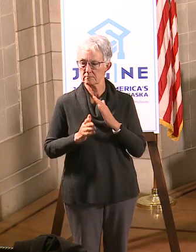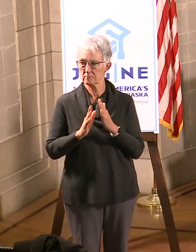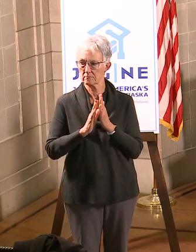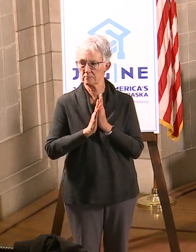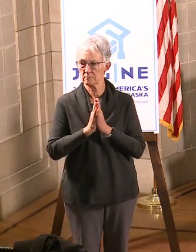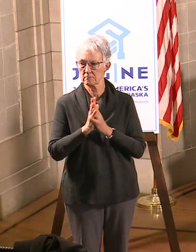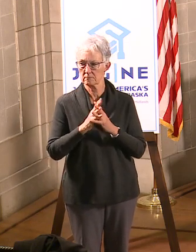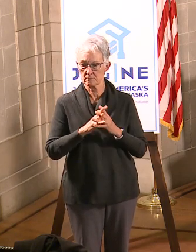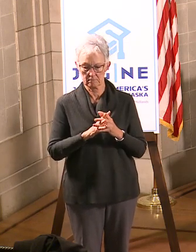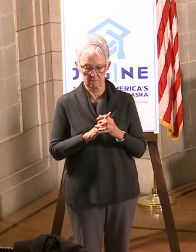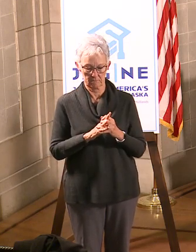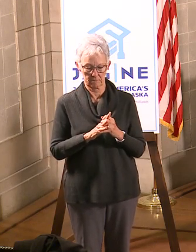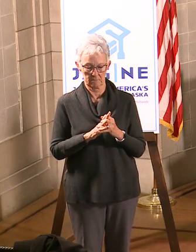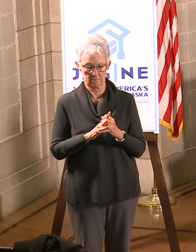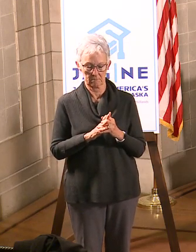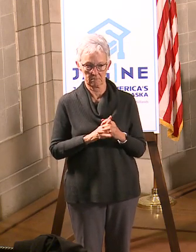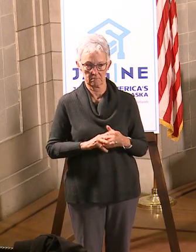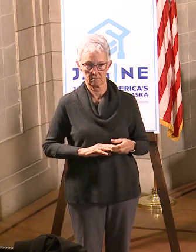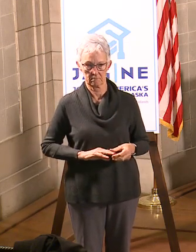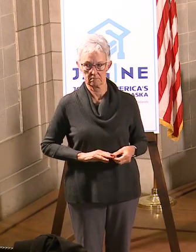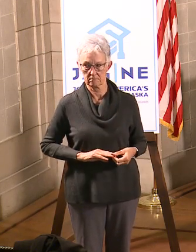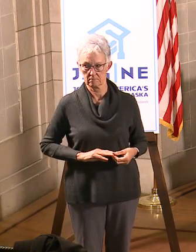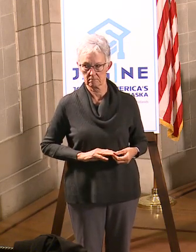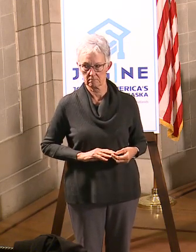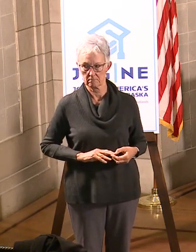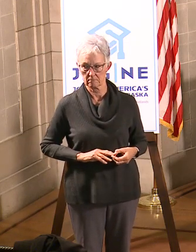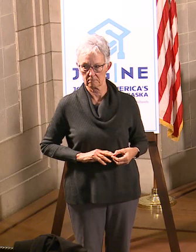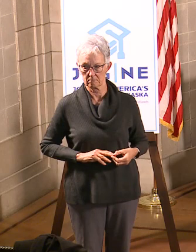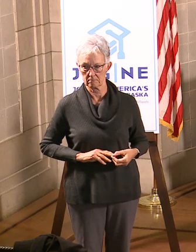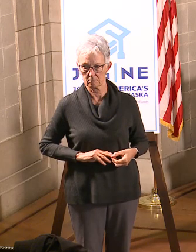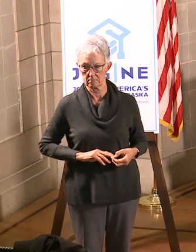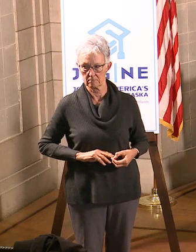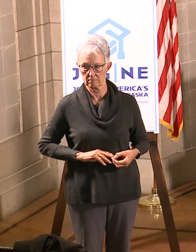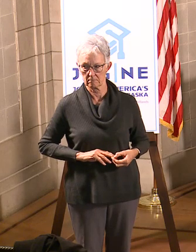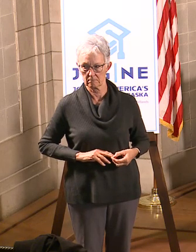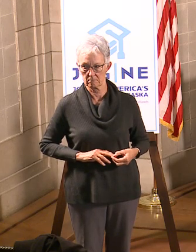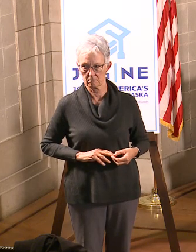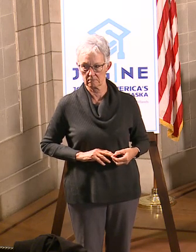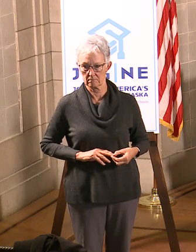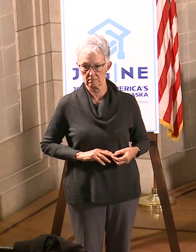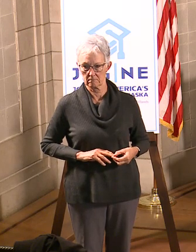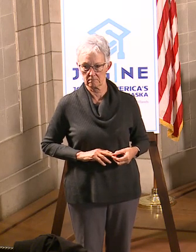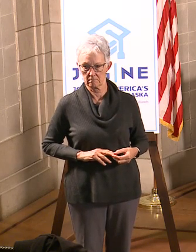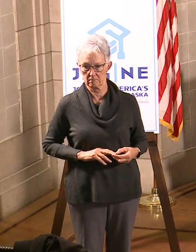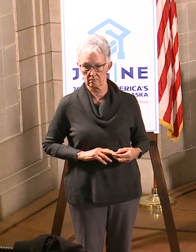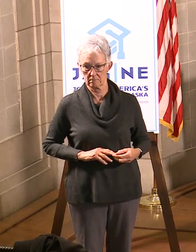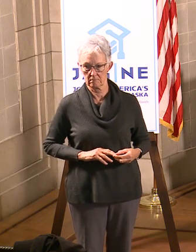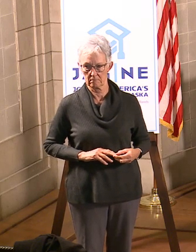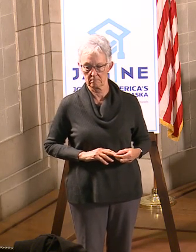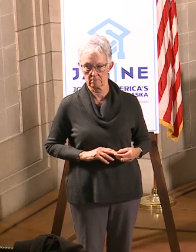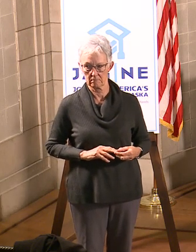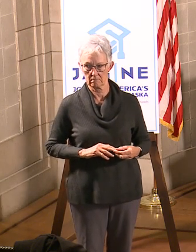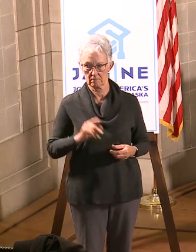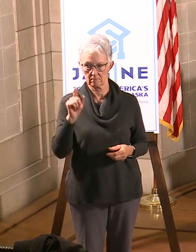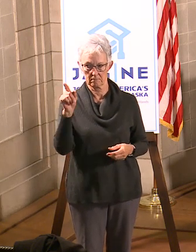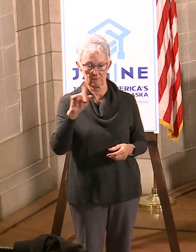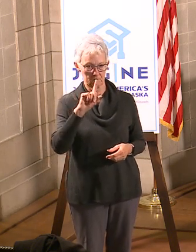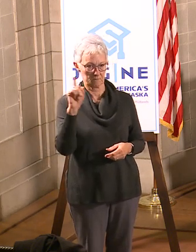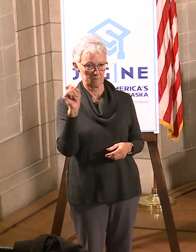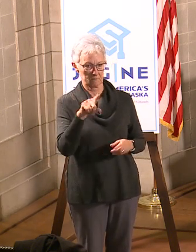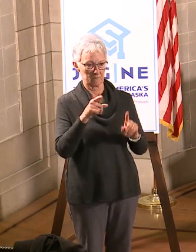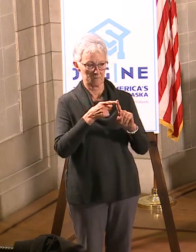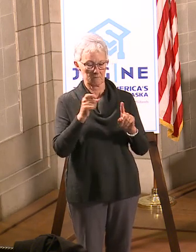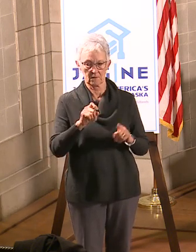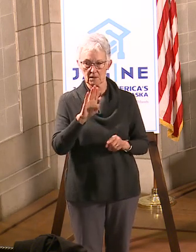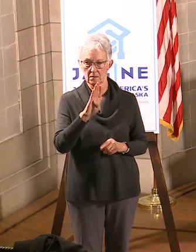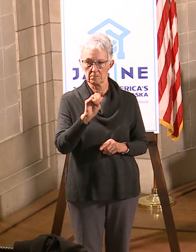decision overturning the agency's dress code. Is that the best use of time and resources during a pandemic? So the question from